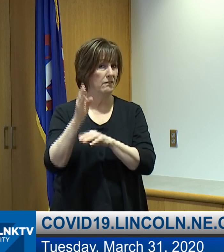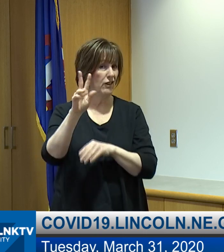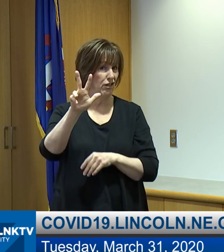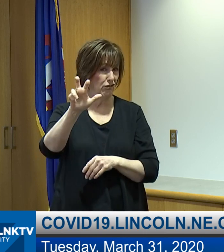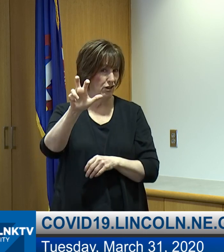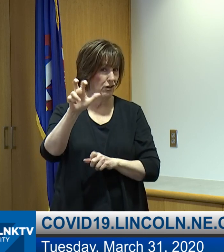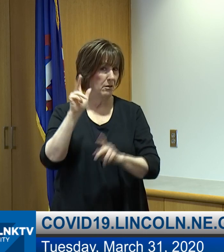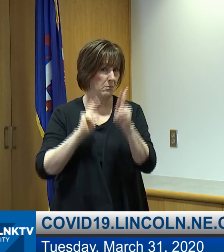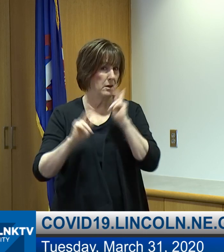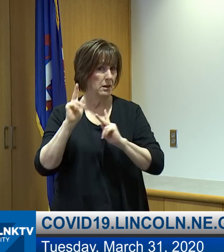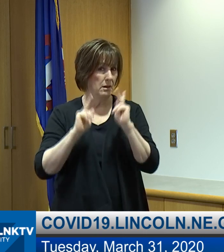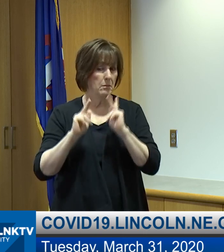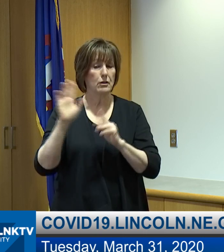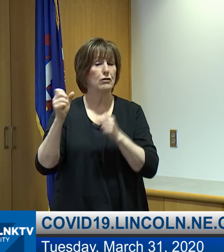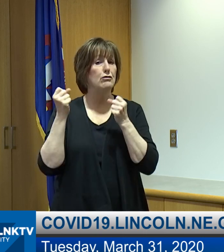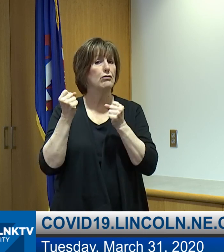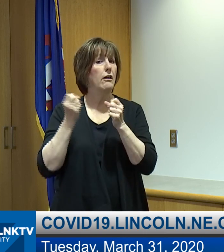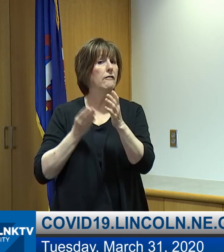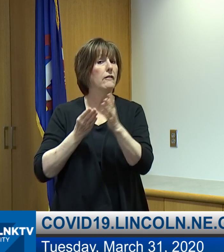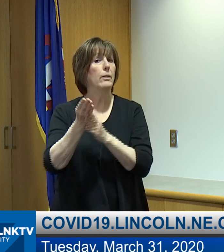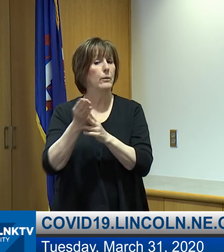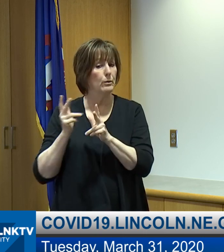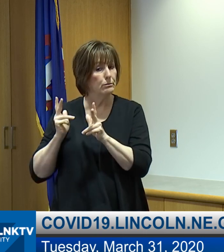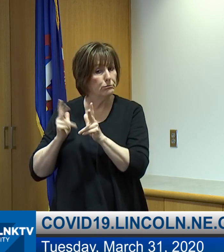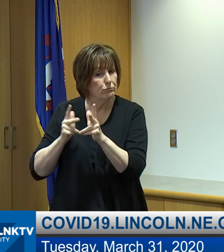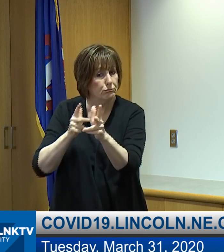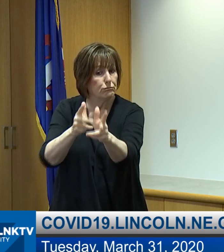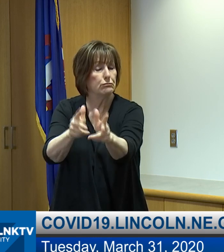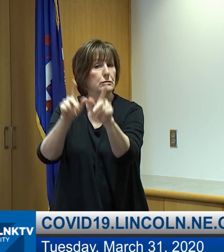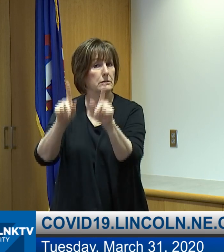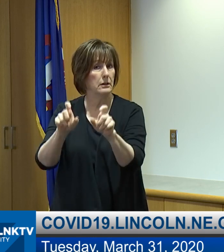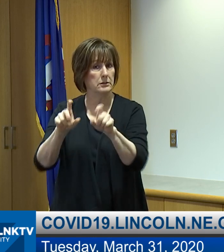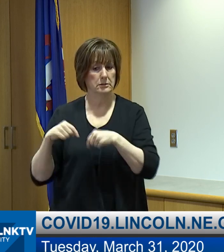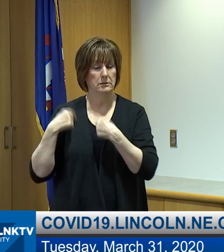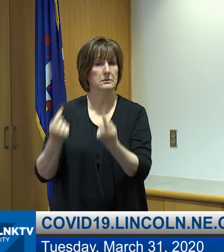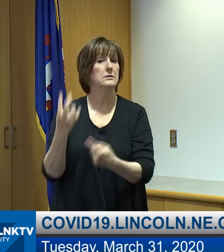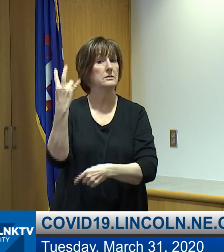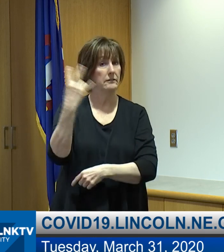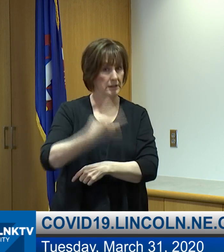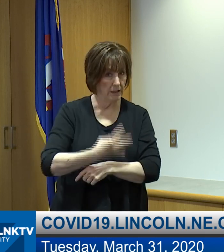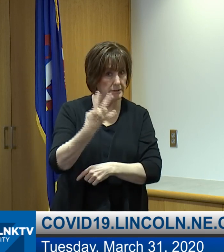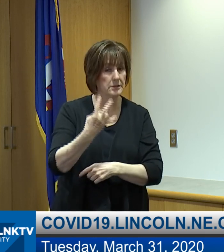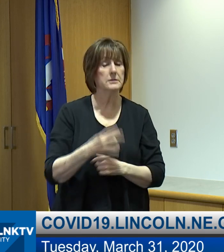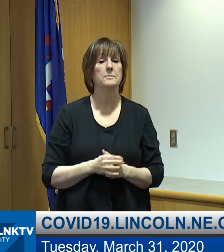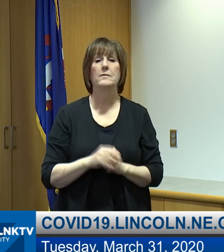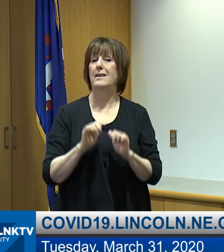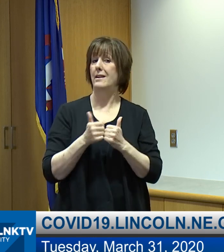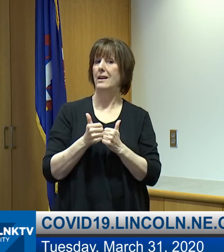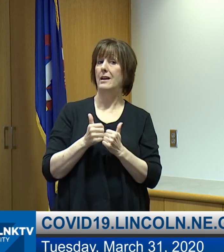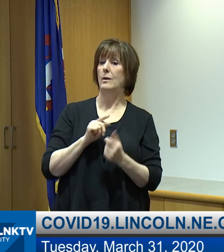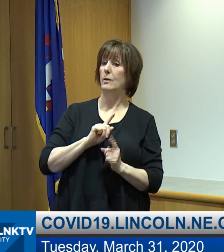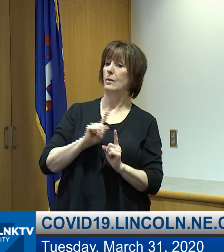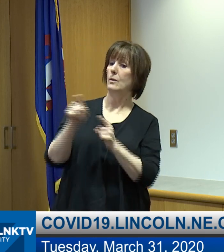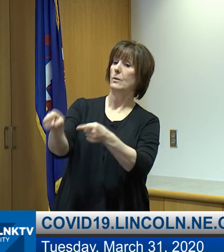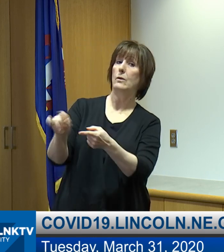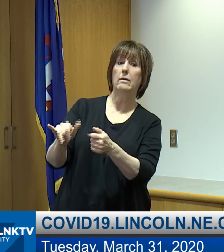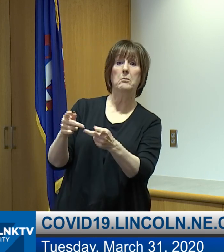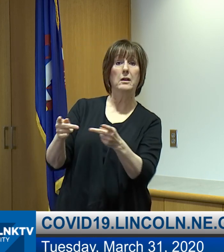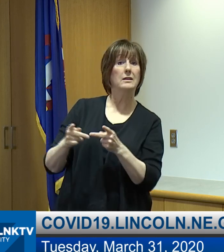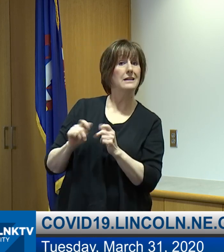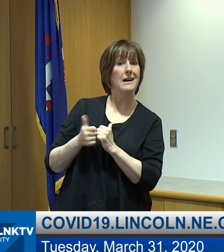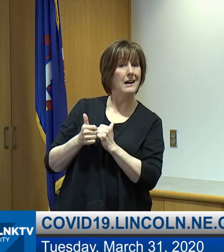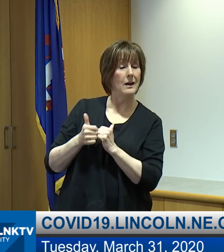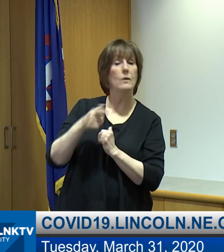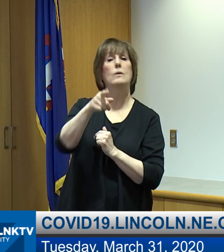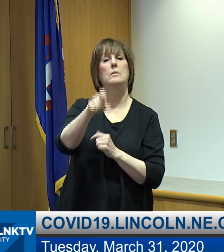for COVID-19 at its DriveThru testing sites over the last 7 days. And to access Bryan Health's LifePoint DriveThru testing,